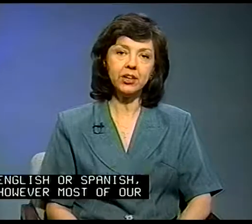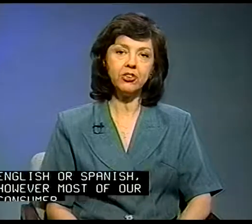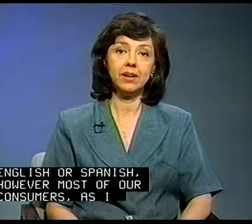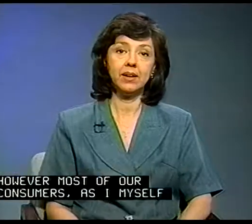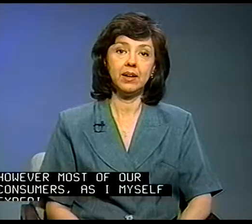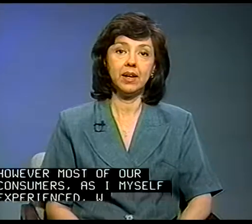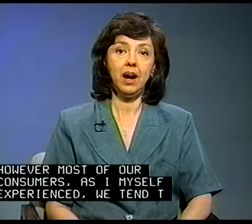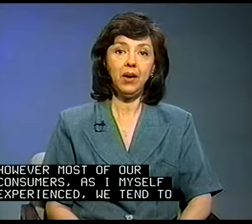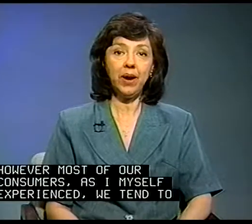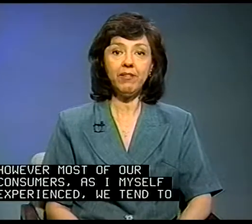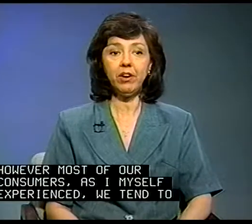Spanish. However,